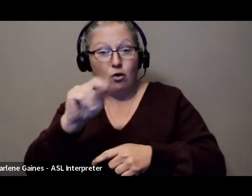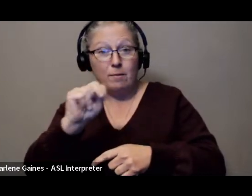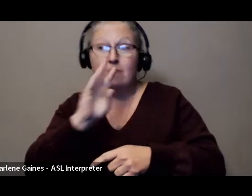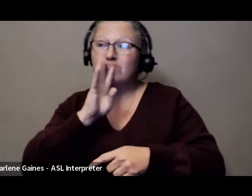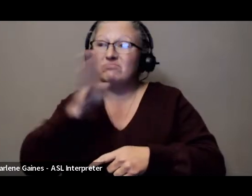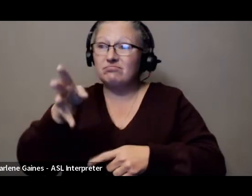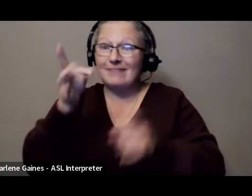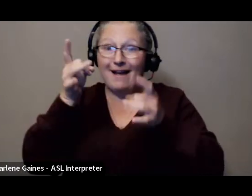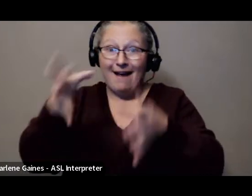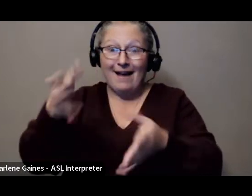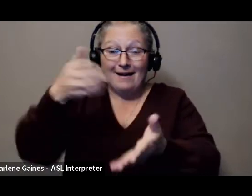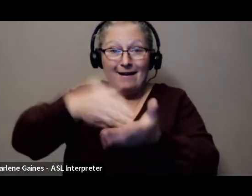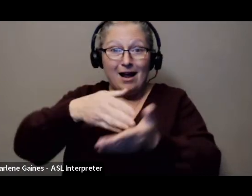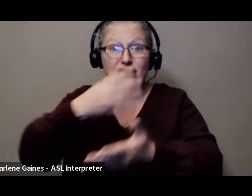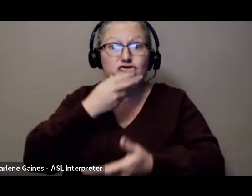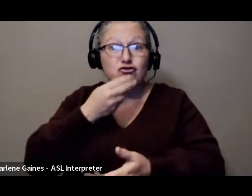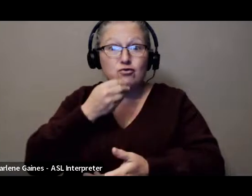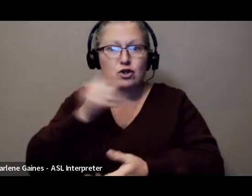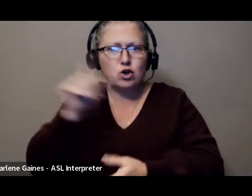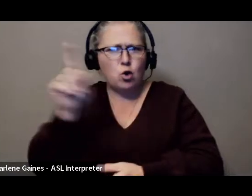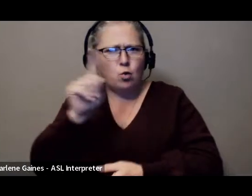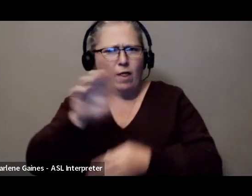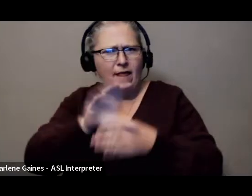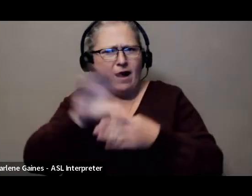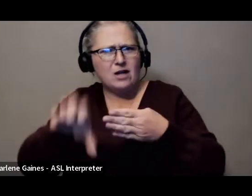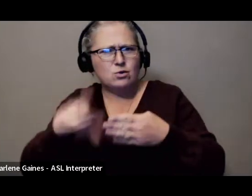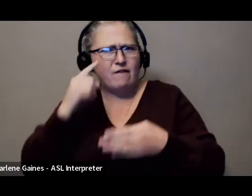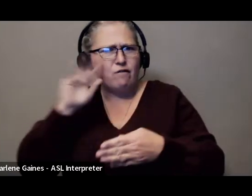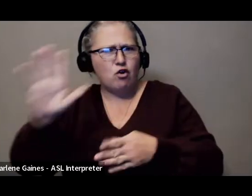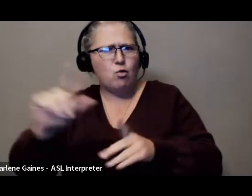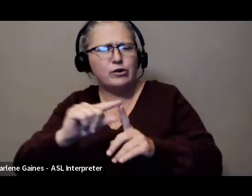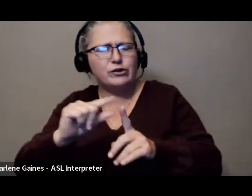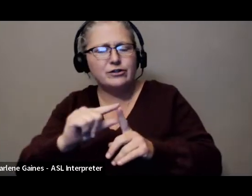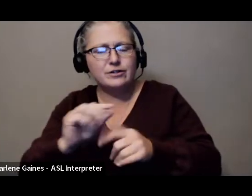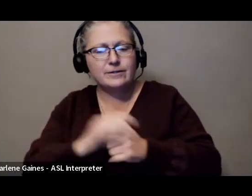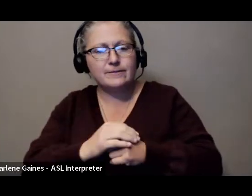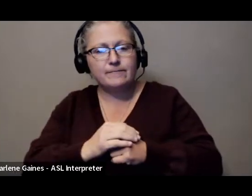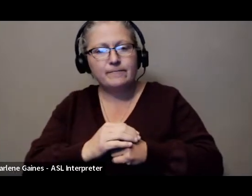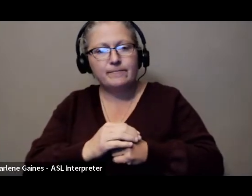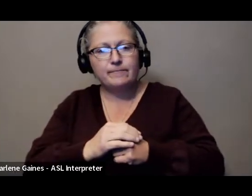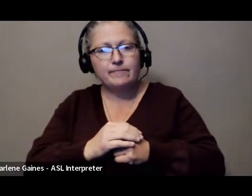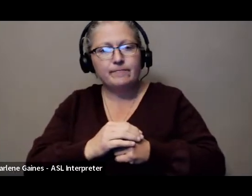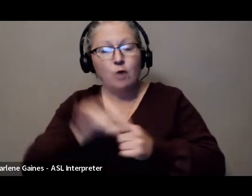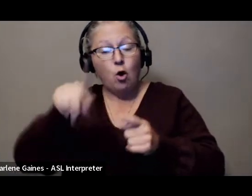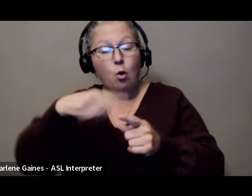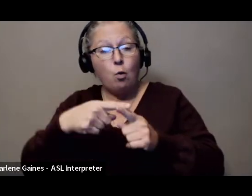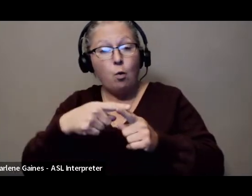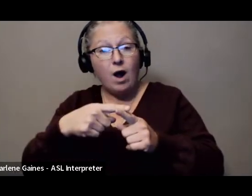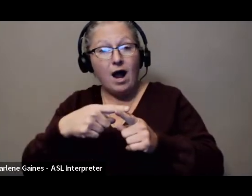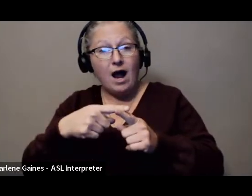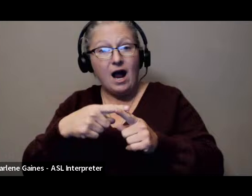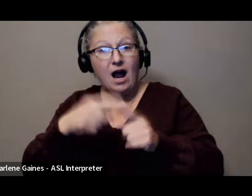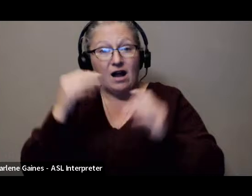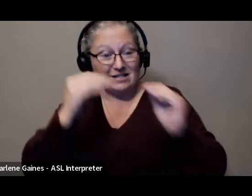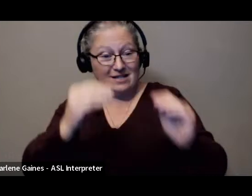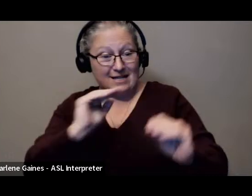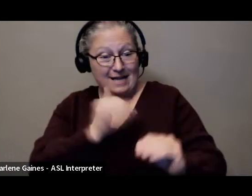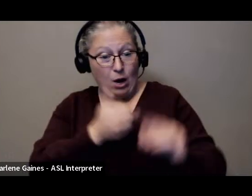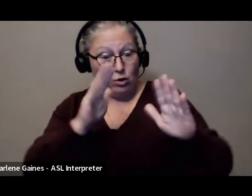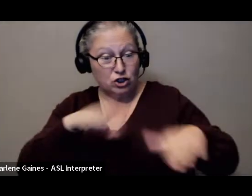the Jews, where are the consequences for the words? When things are getting taught to our